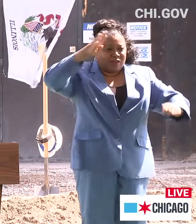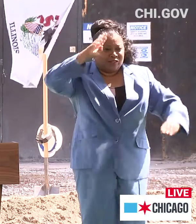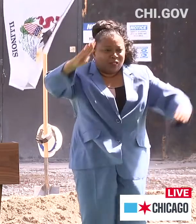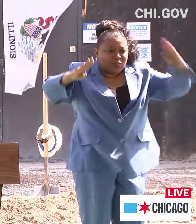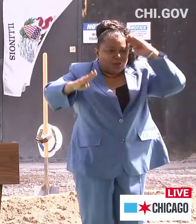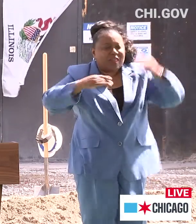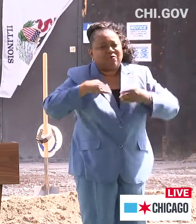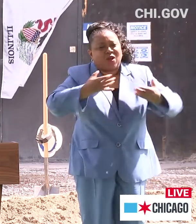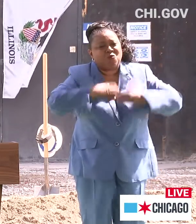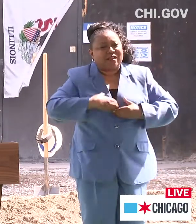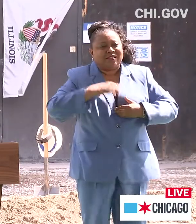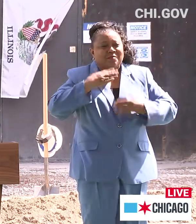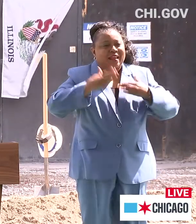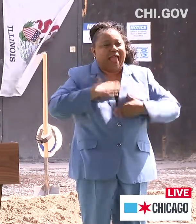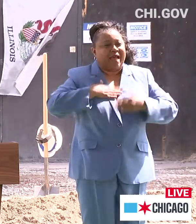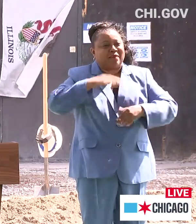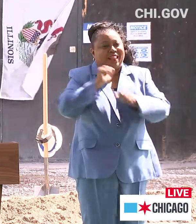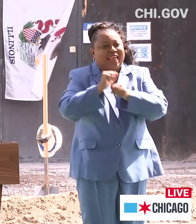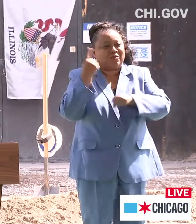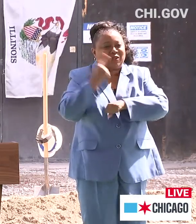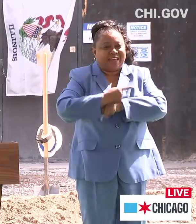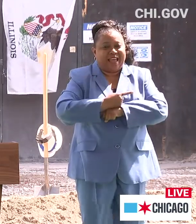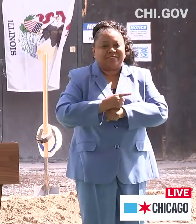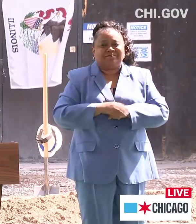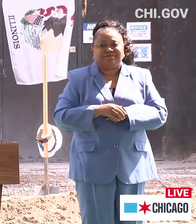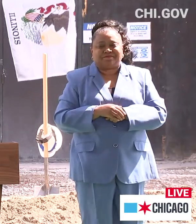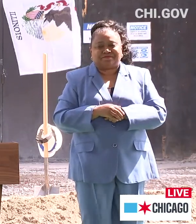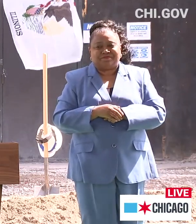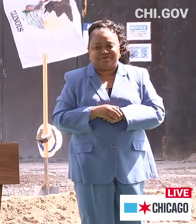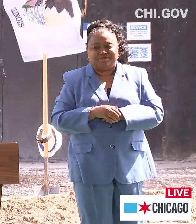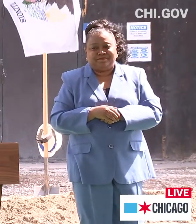them and we wish them happy Labor Day.